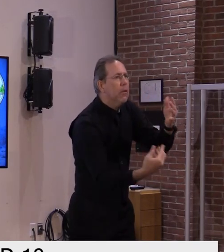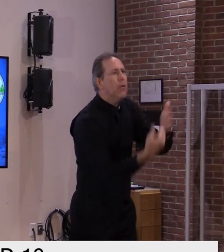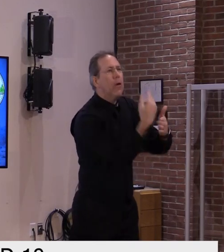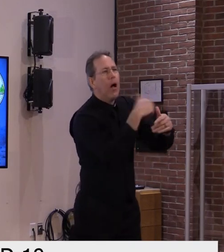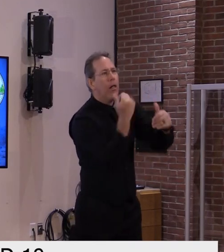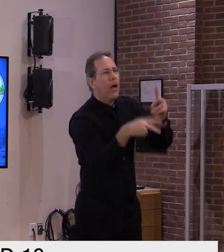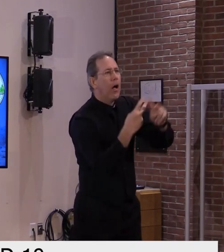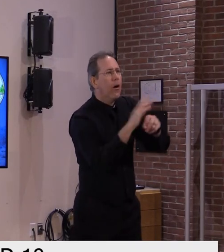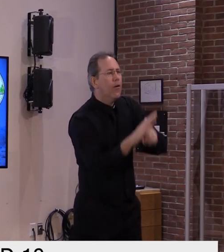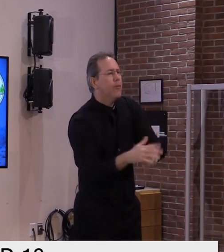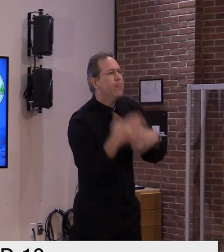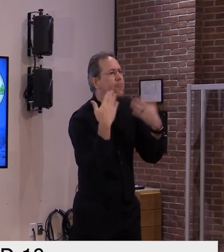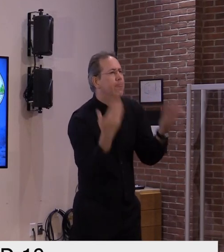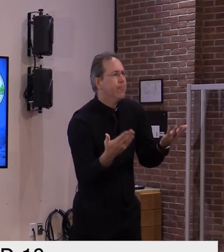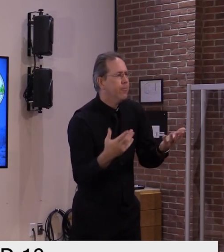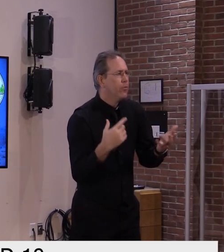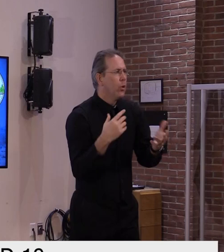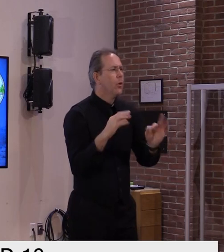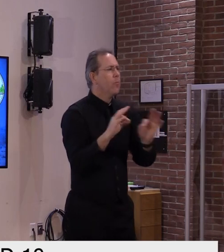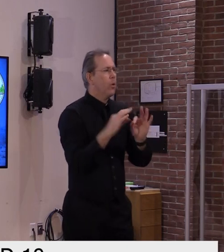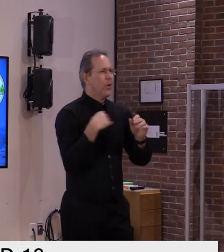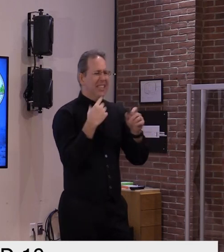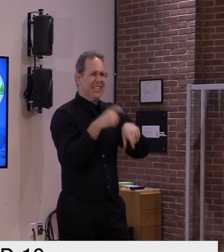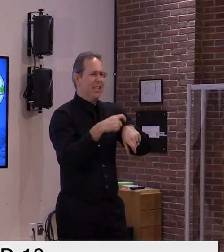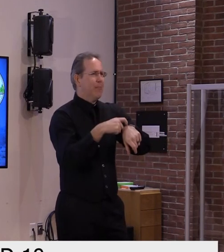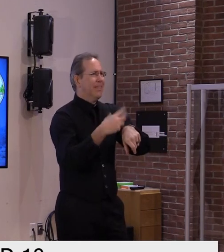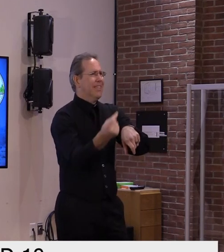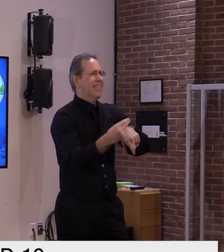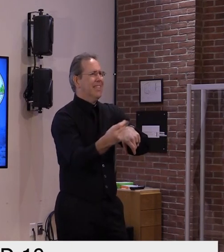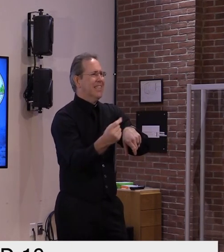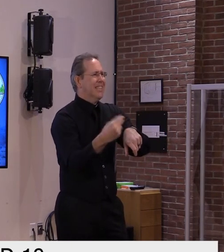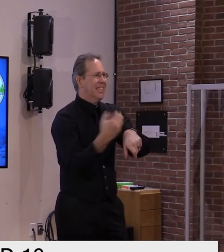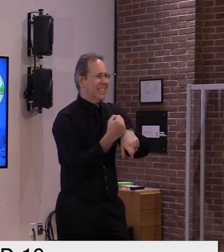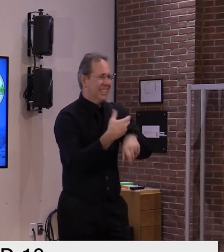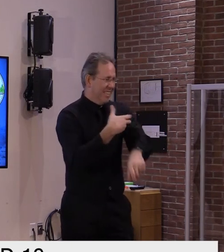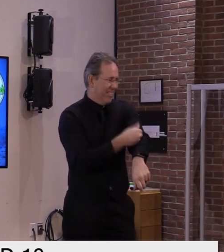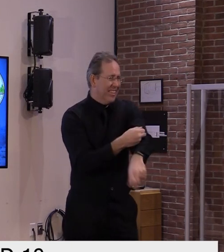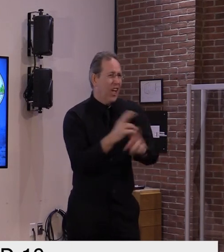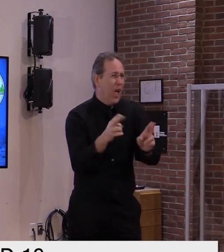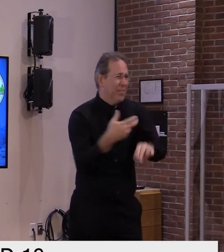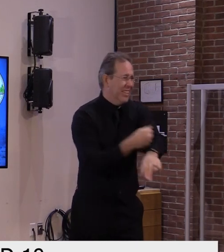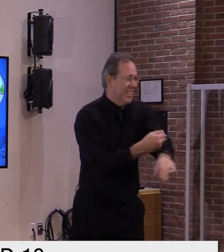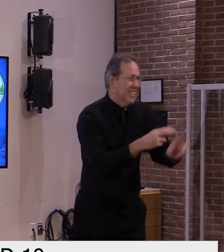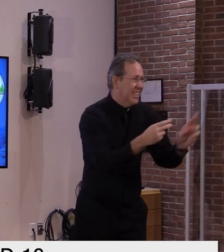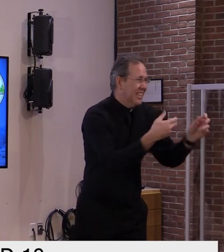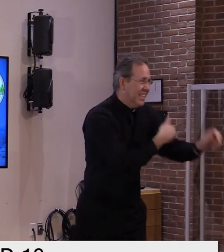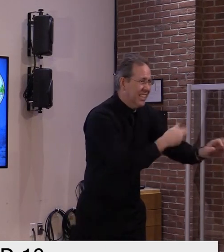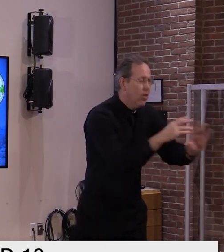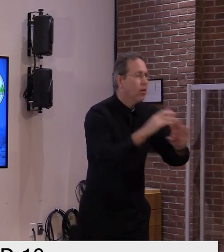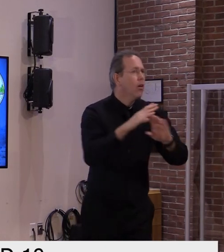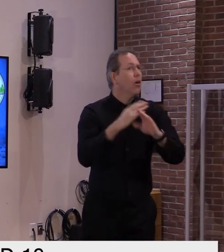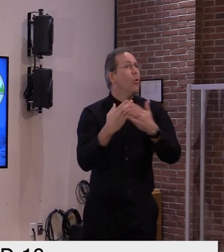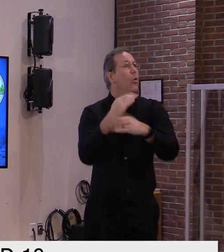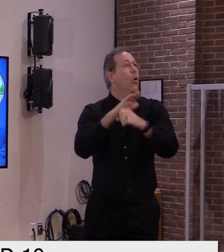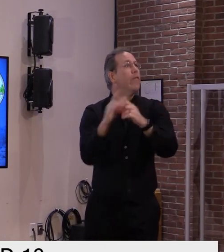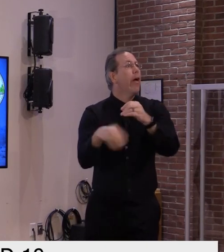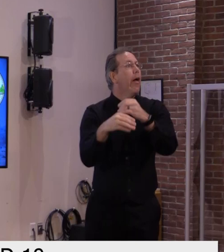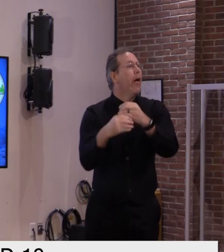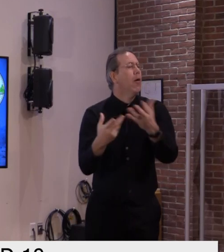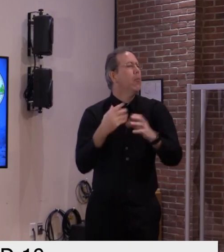made to be effective against, even with the variant that will start to spread around the country here.